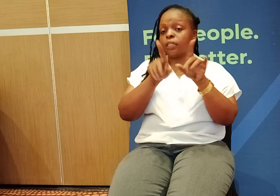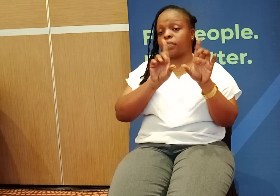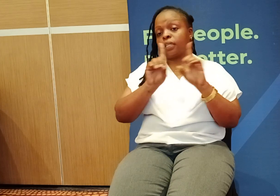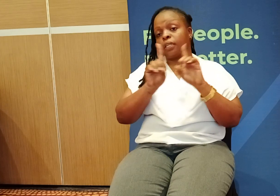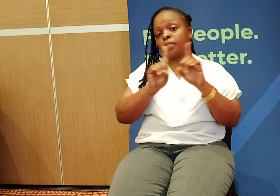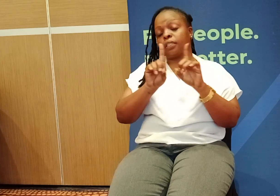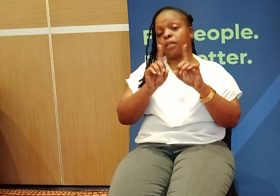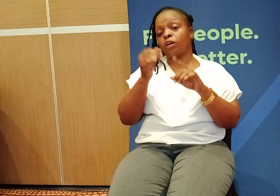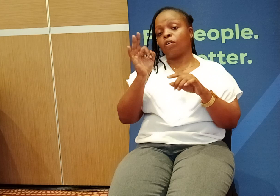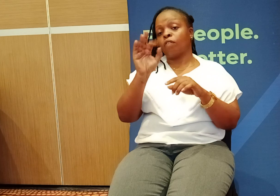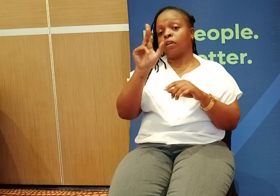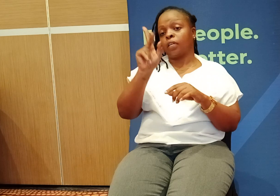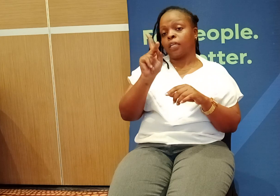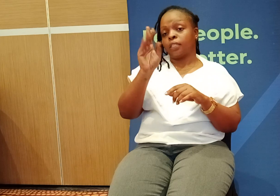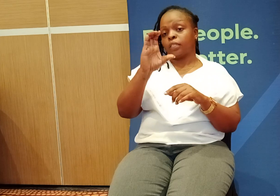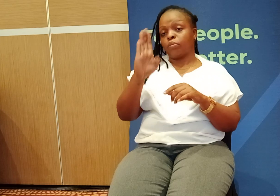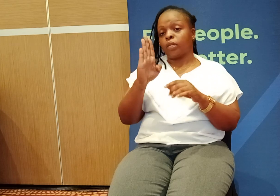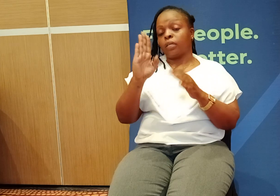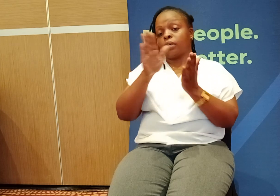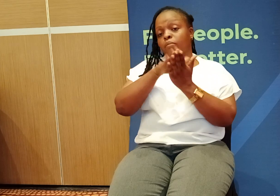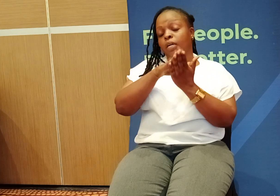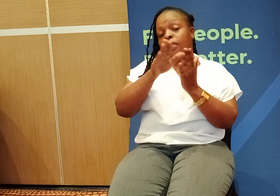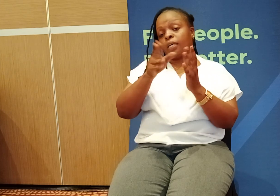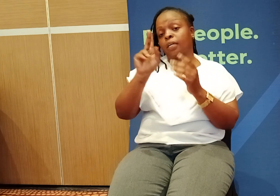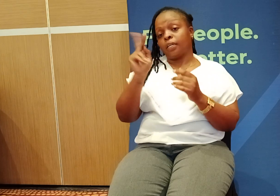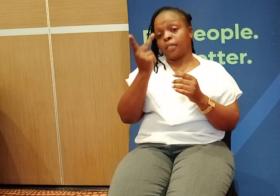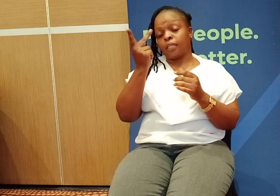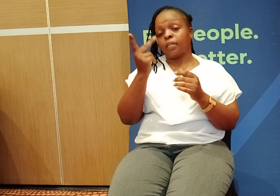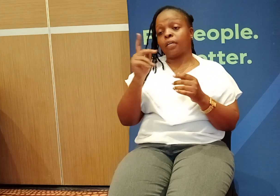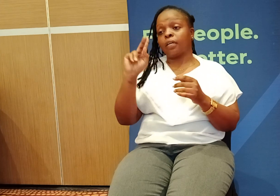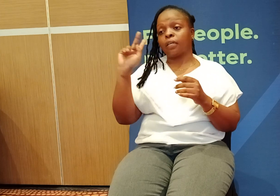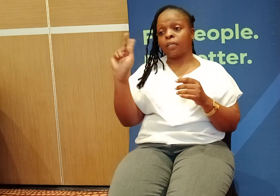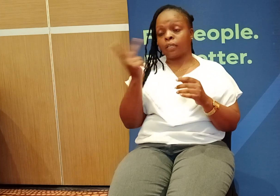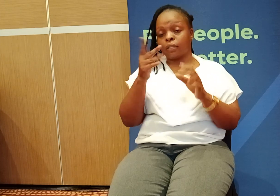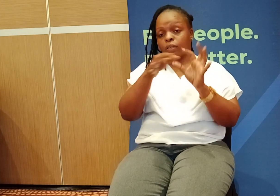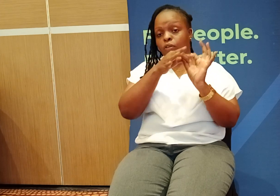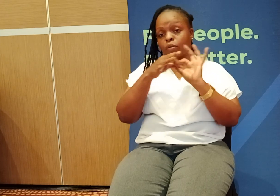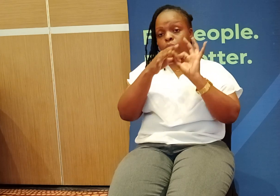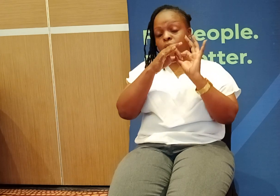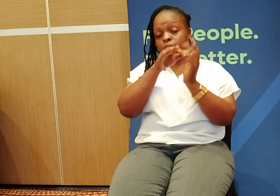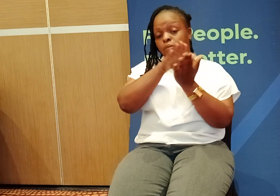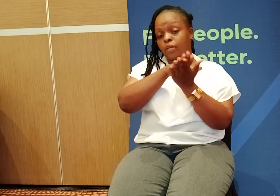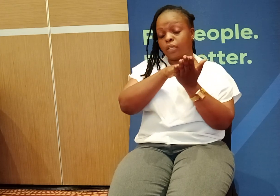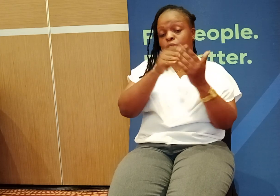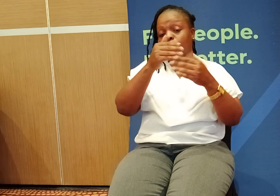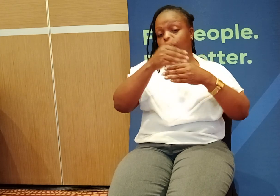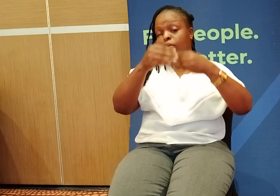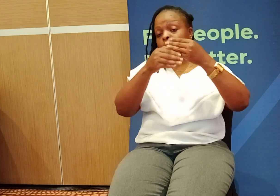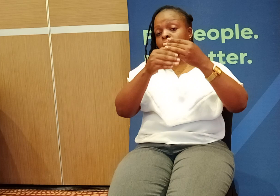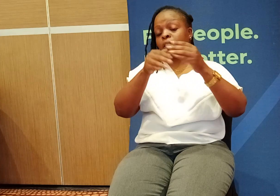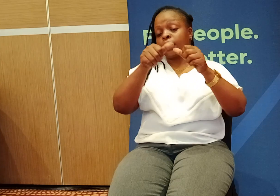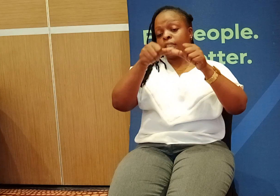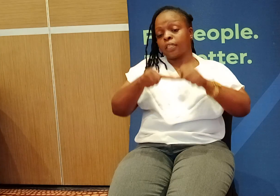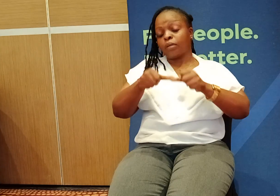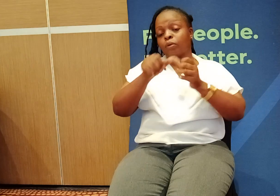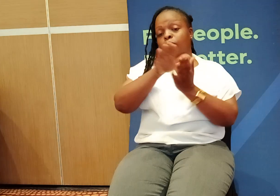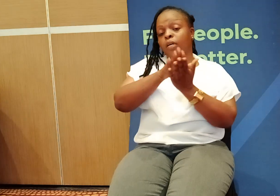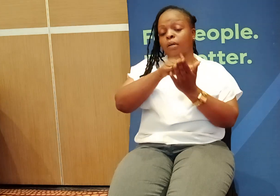of KCB Bank, Kenya Corporate Banking, to build a sustainable bank, you need to build new banking